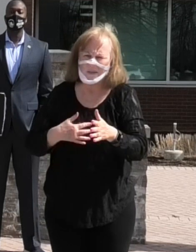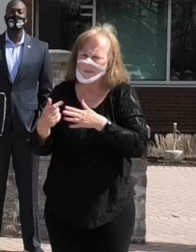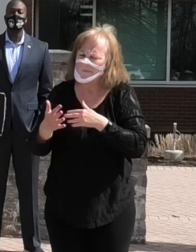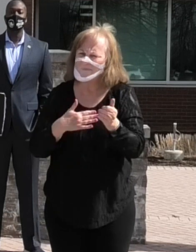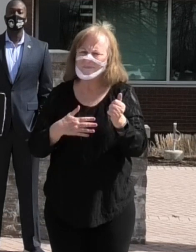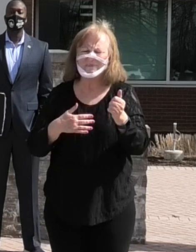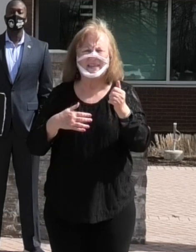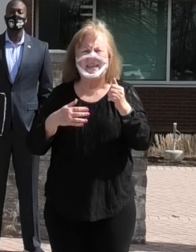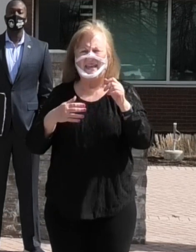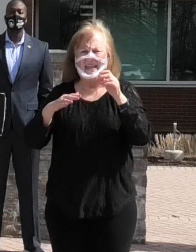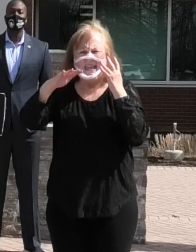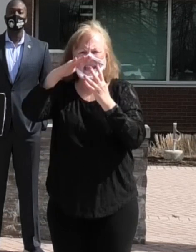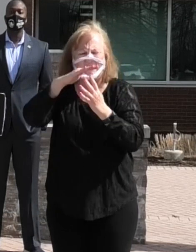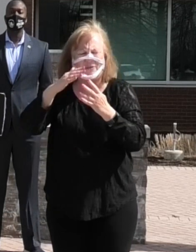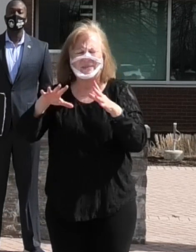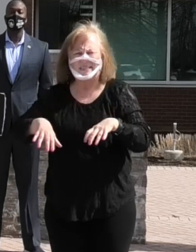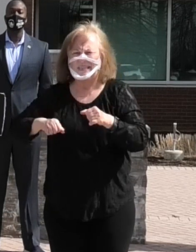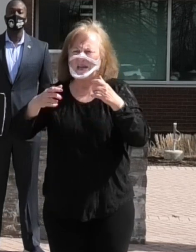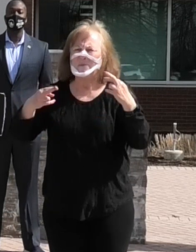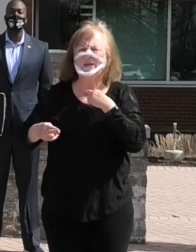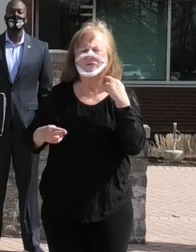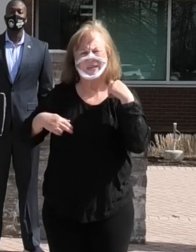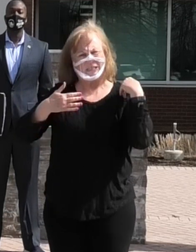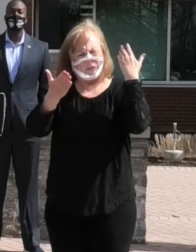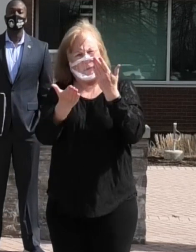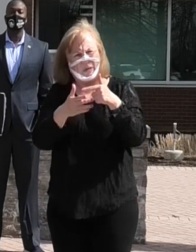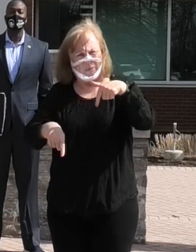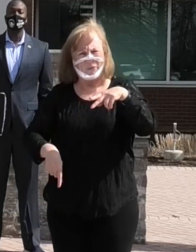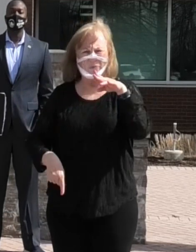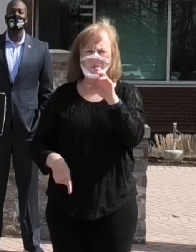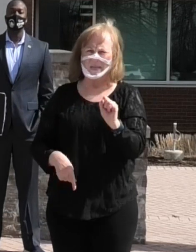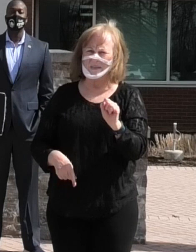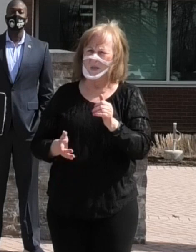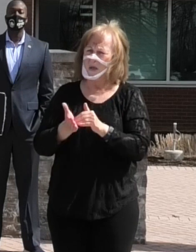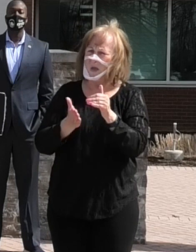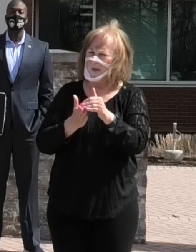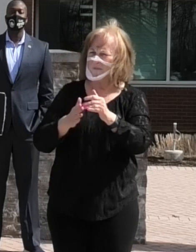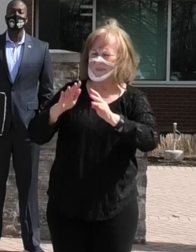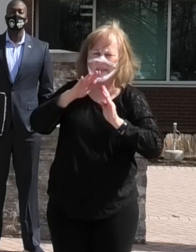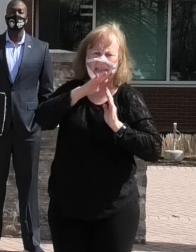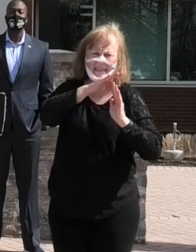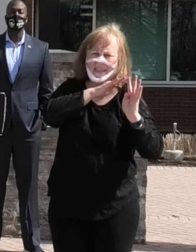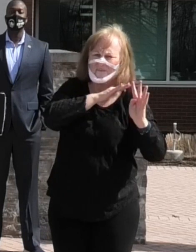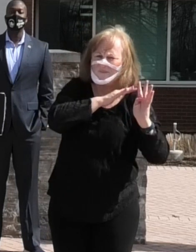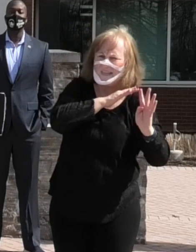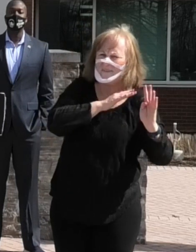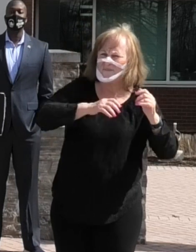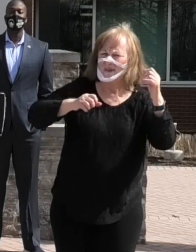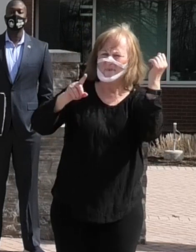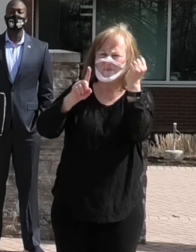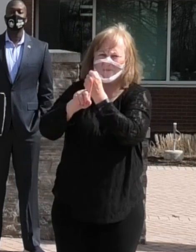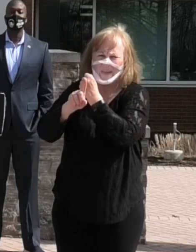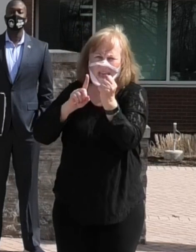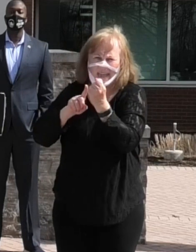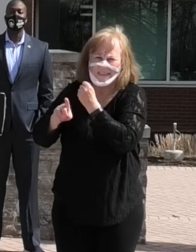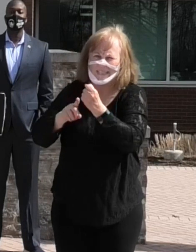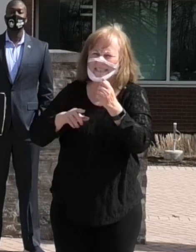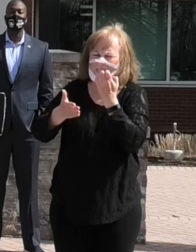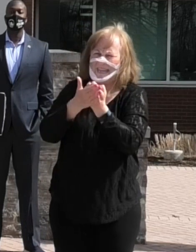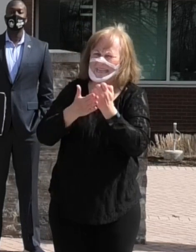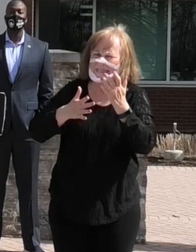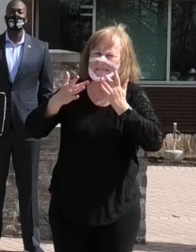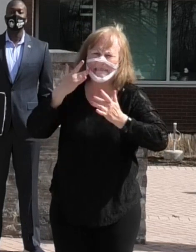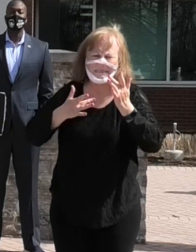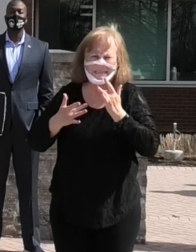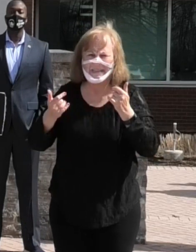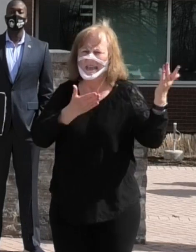take enormous risks to come to the United States, often fleeing violence and economic hardship.